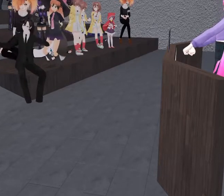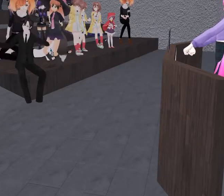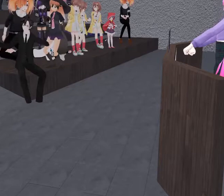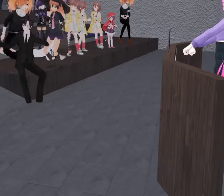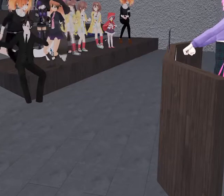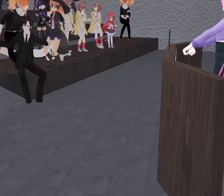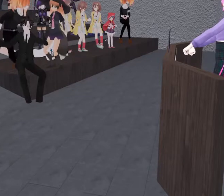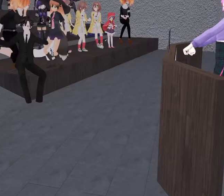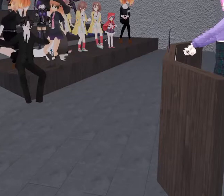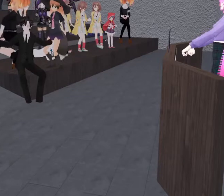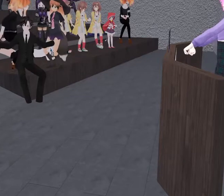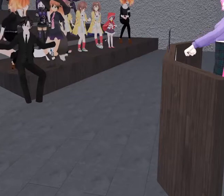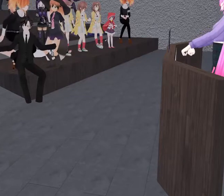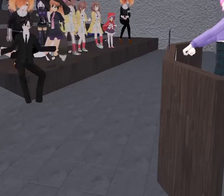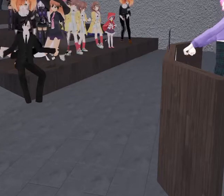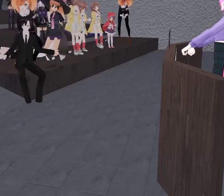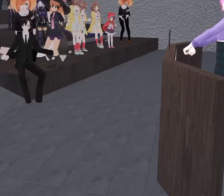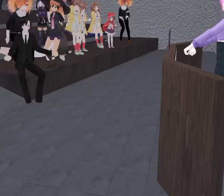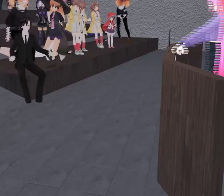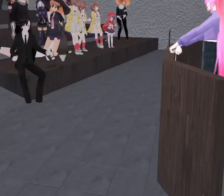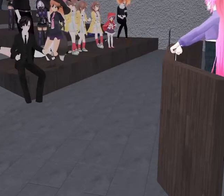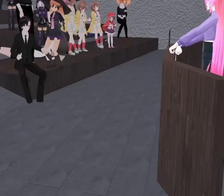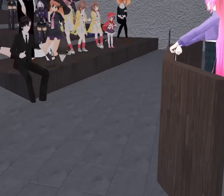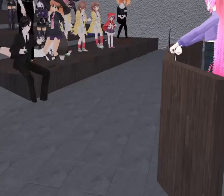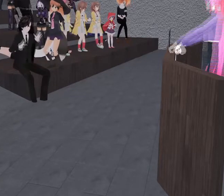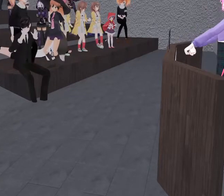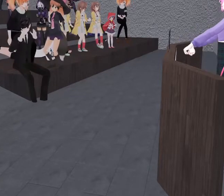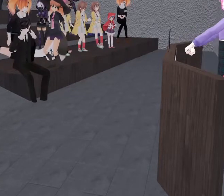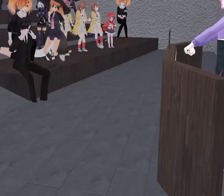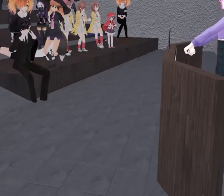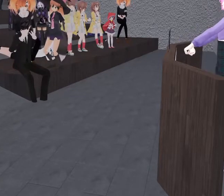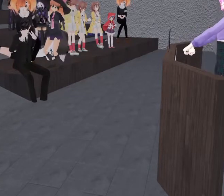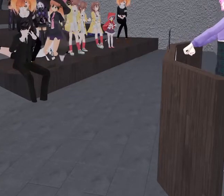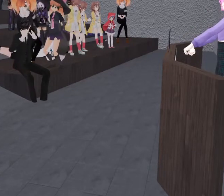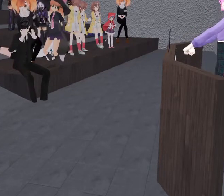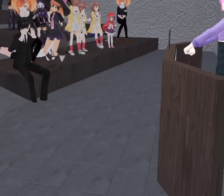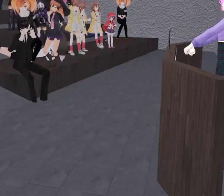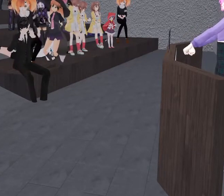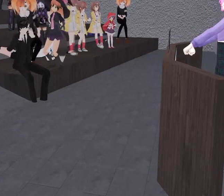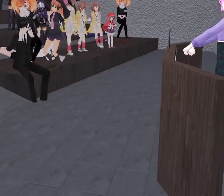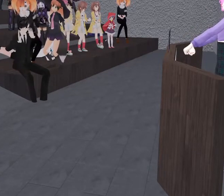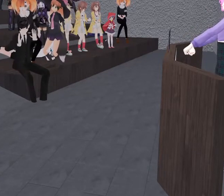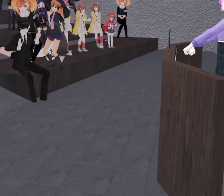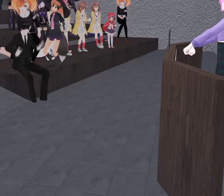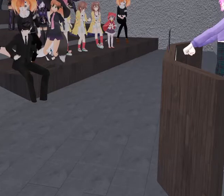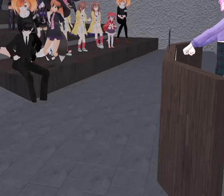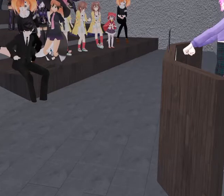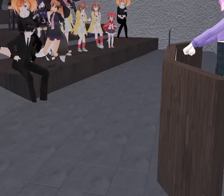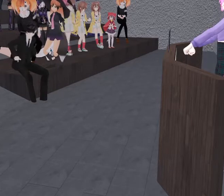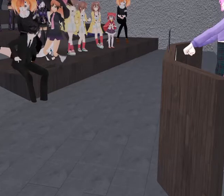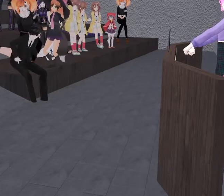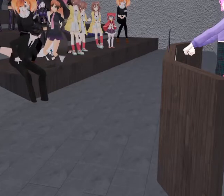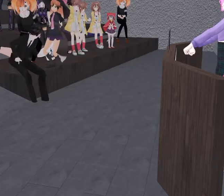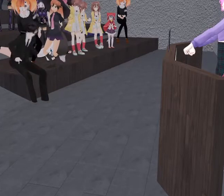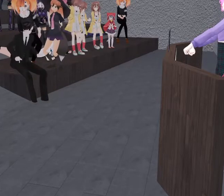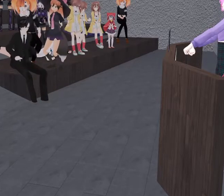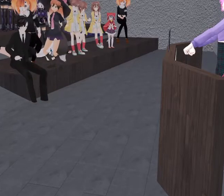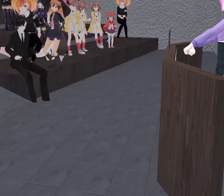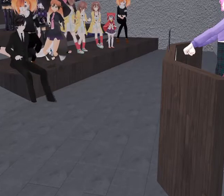amazing, to say the least. But I also wanted to say that what's the best way to kind of communicate with